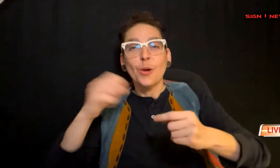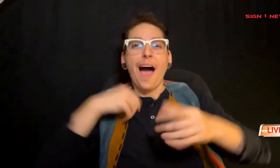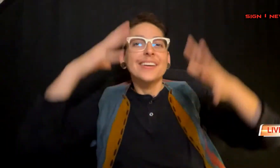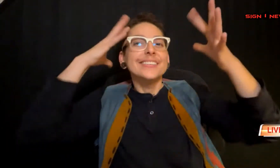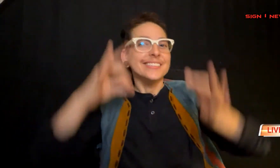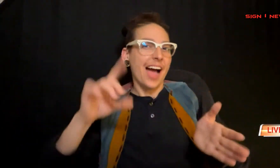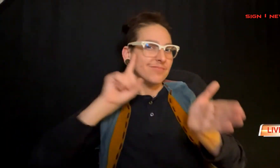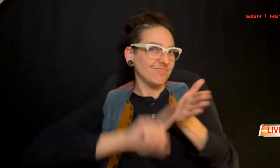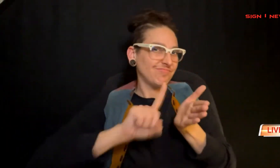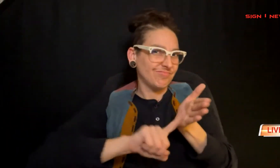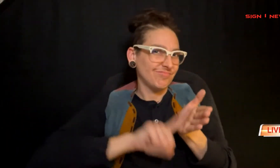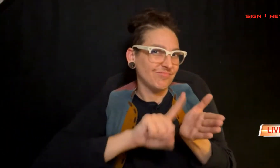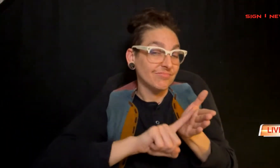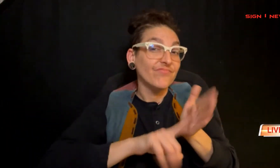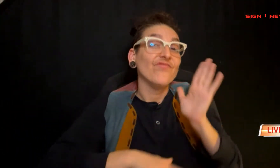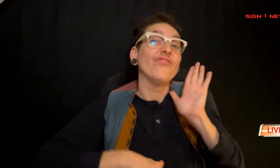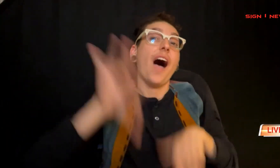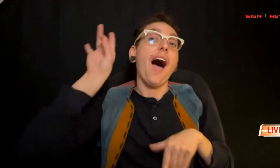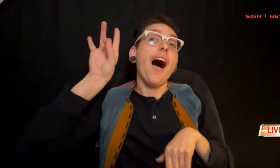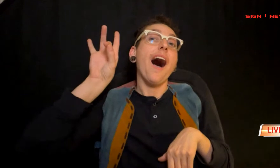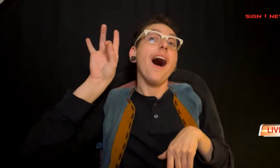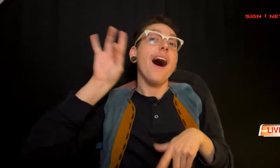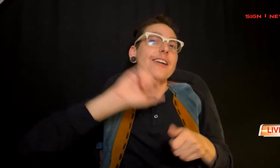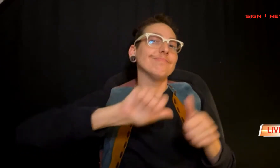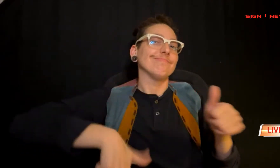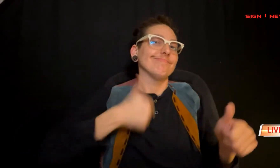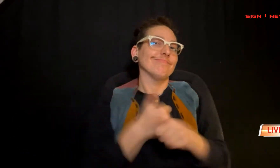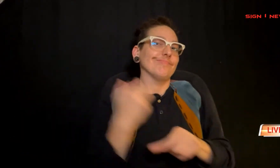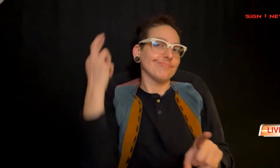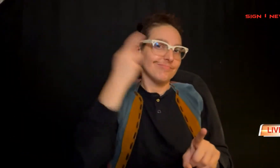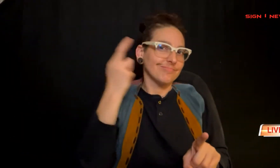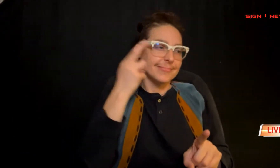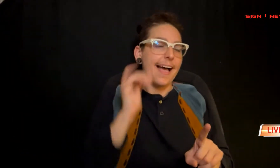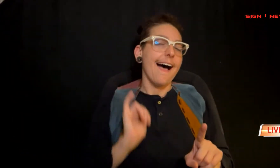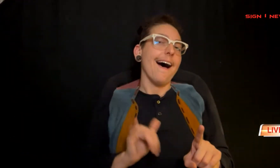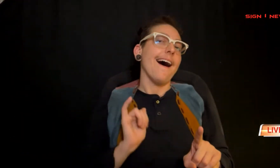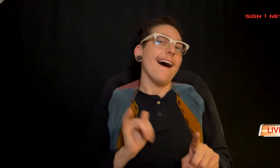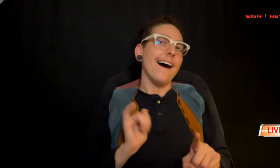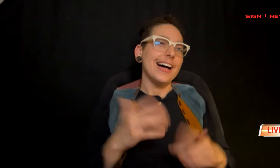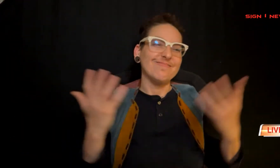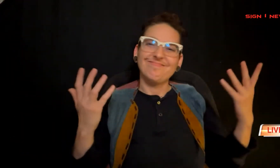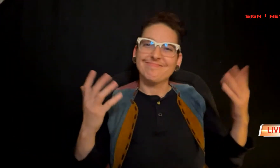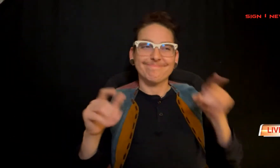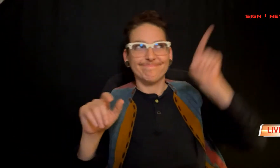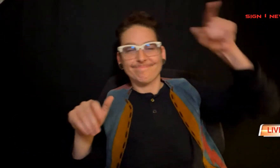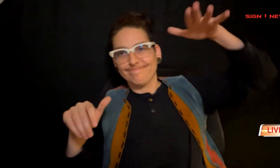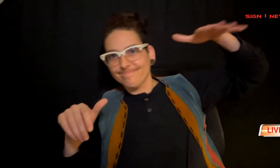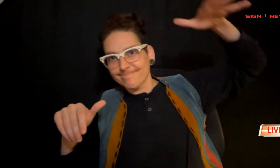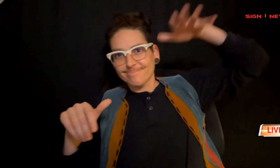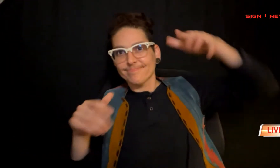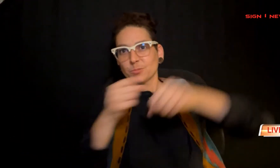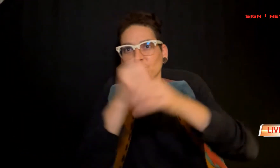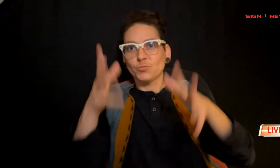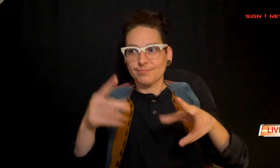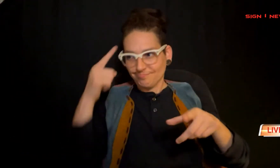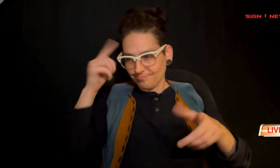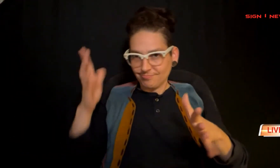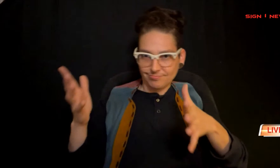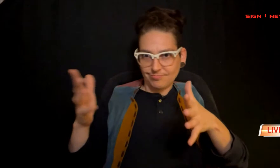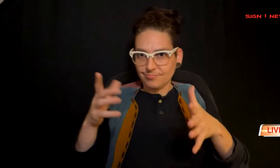That was very controversial. So I did the research on it, and I found out kind of behind the scenes and the reason behind picking the higher